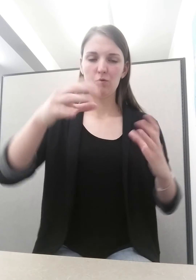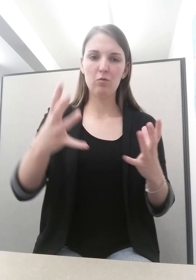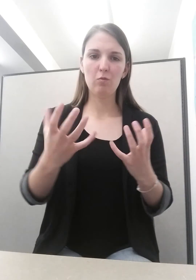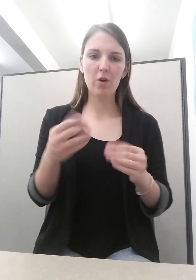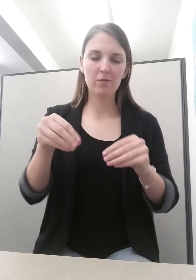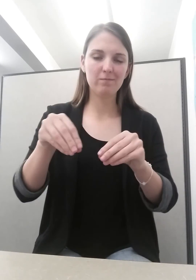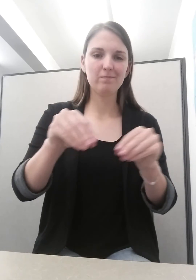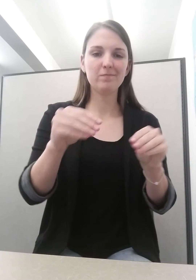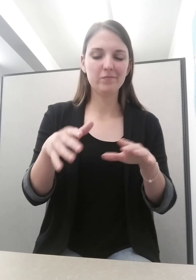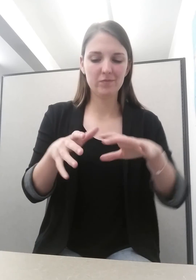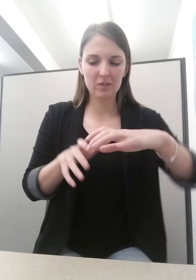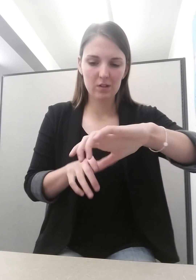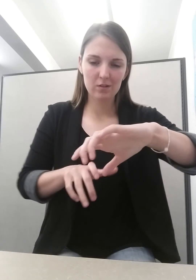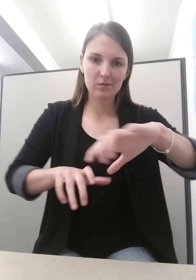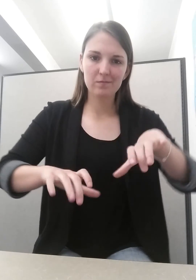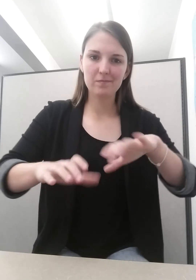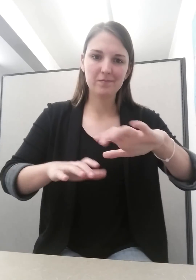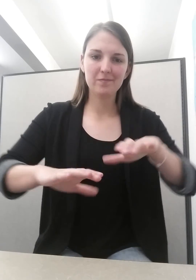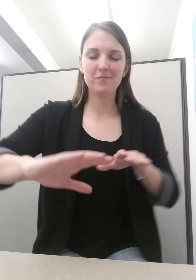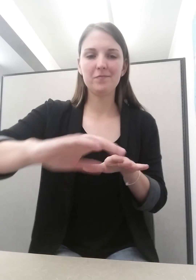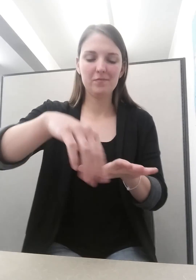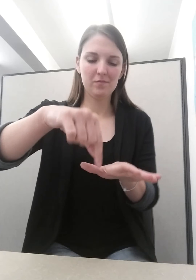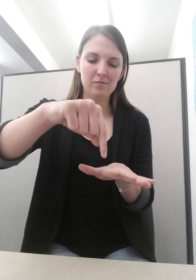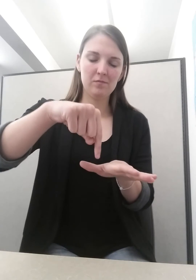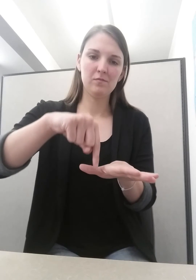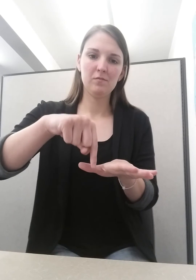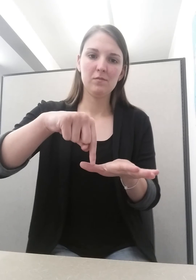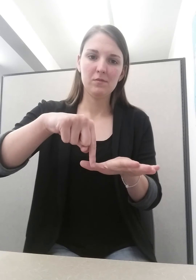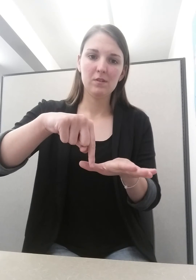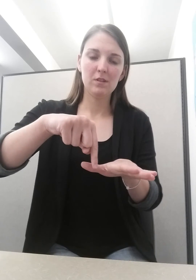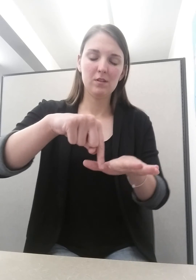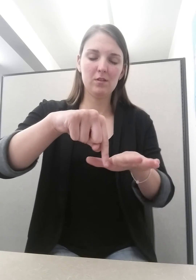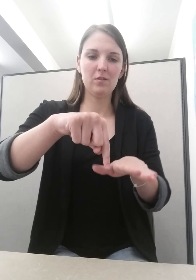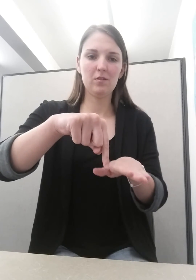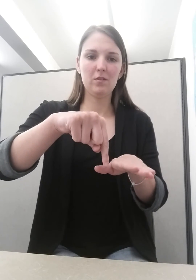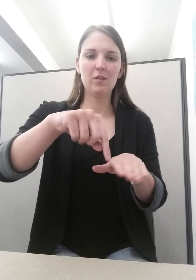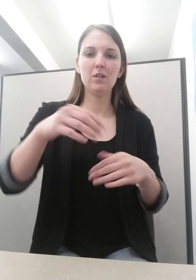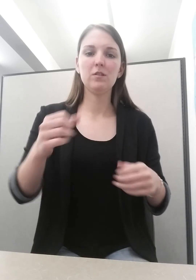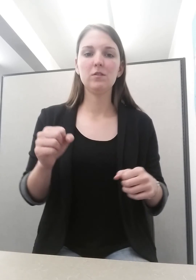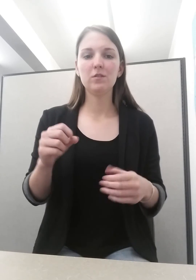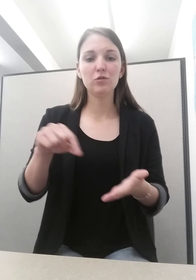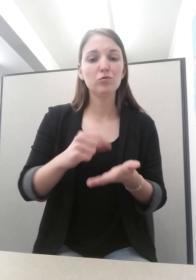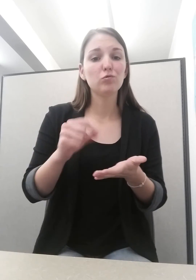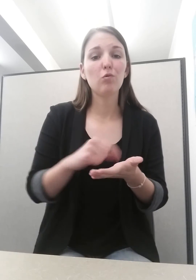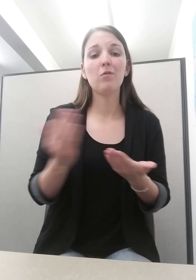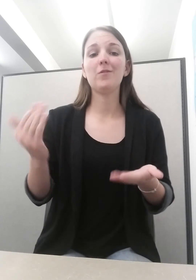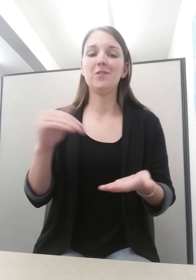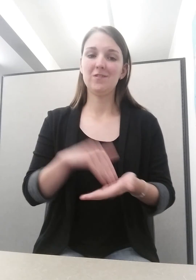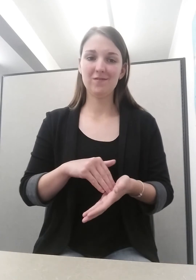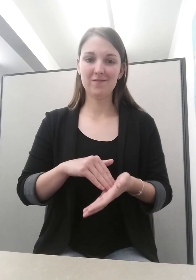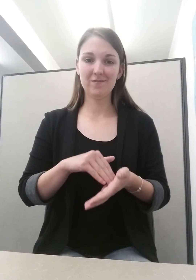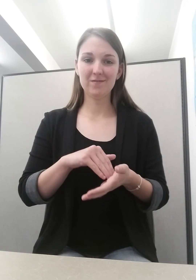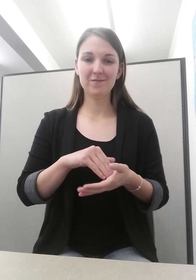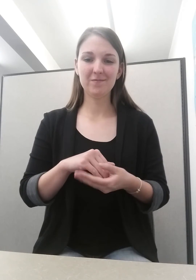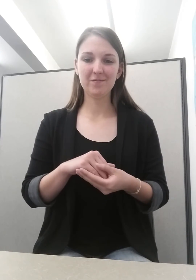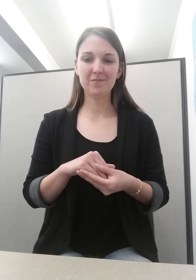other side. So you're going to sew again where you did your basting, and you're going to sew that up. When you finish with that, you take